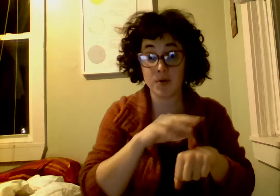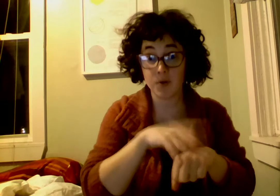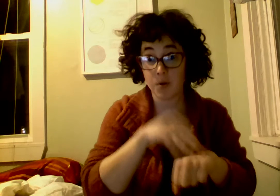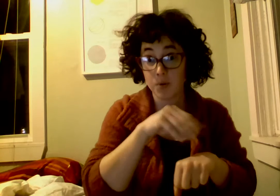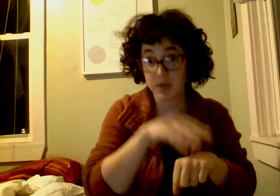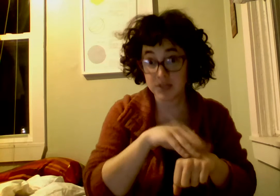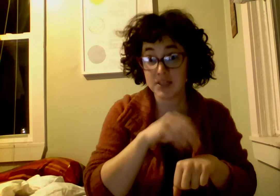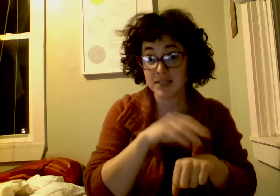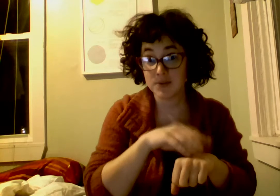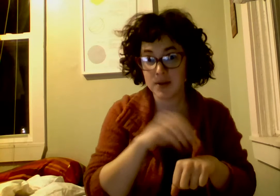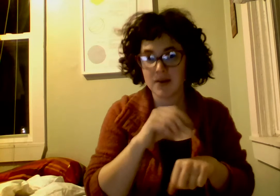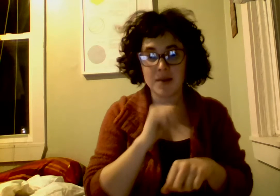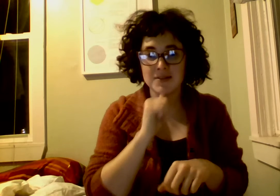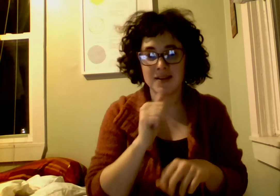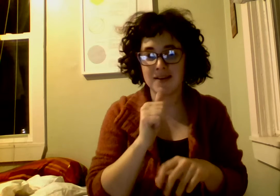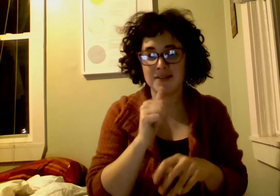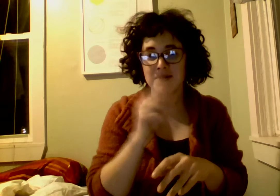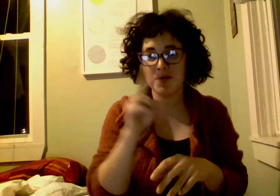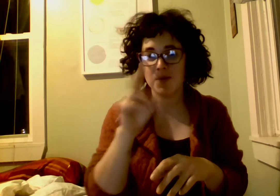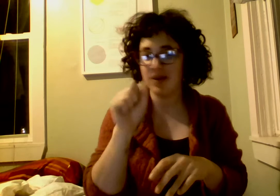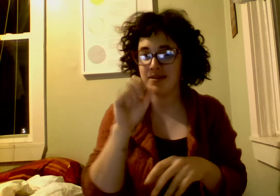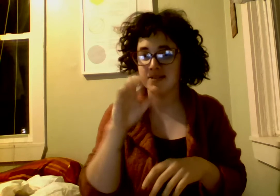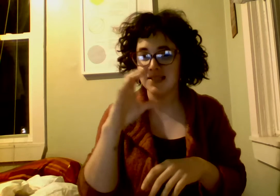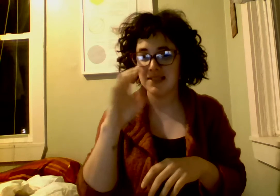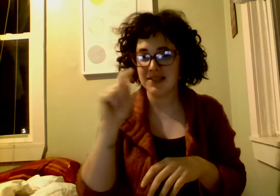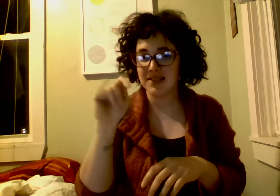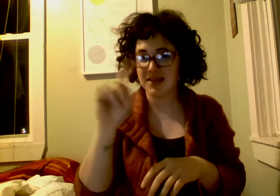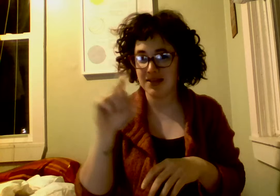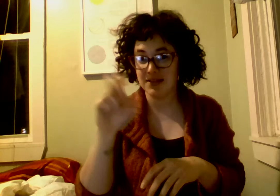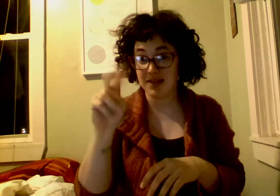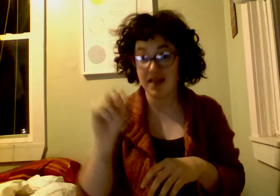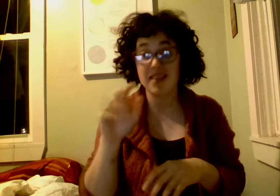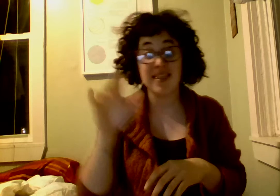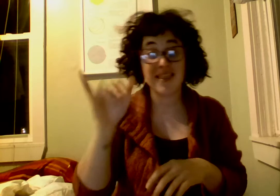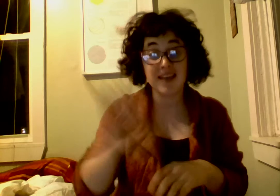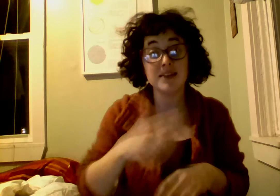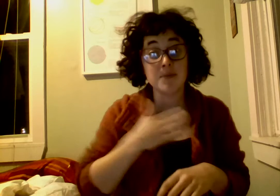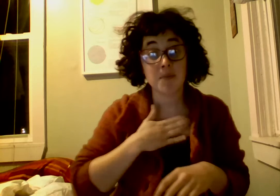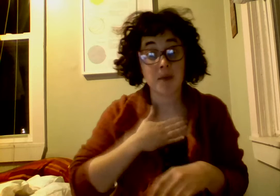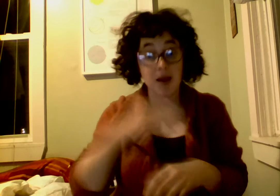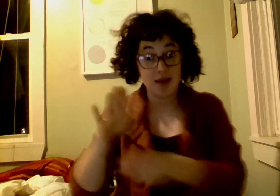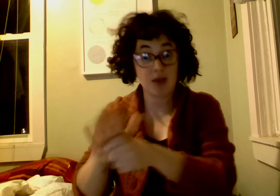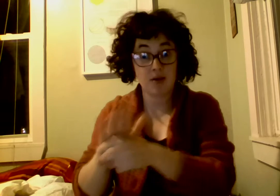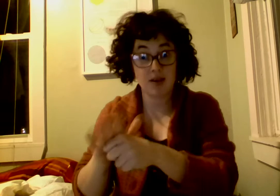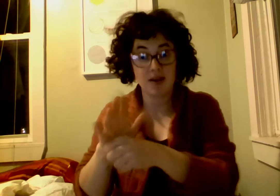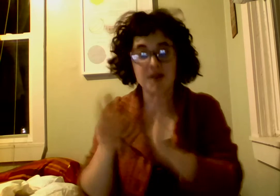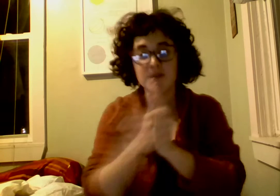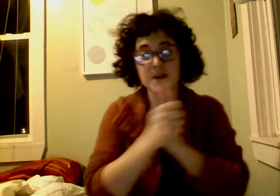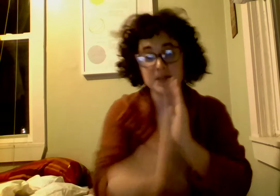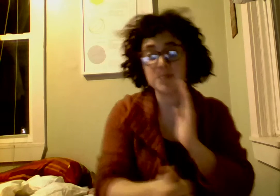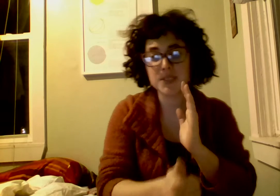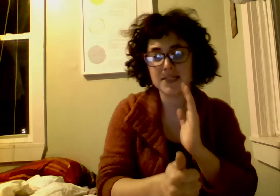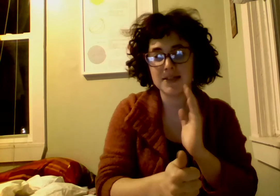still not a U.S. citizen. So that's my area of expertise. And I wanted to tell you something about the types of the folk tales. And you might